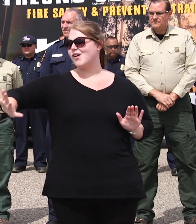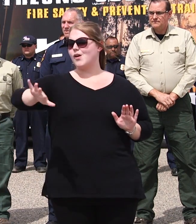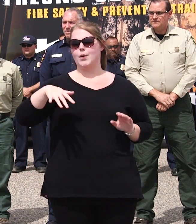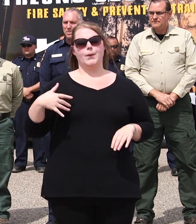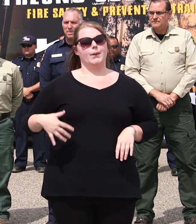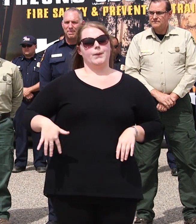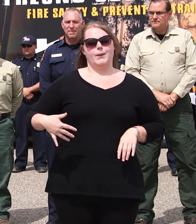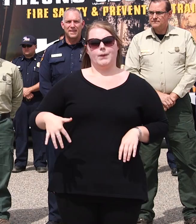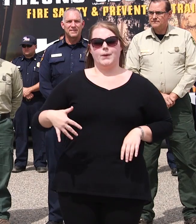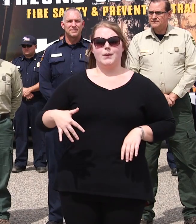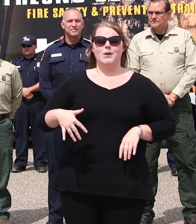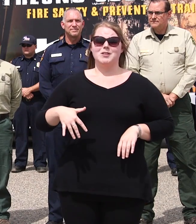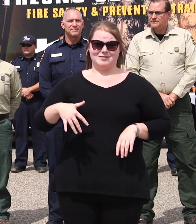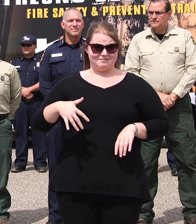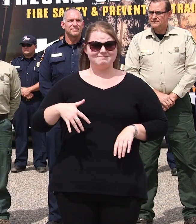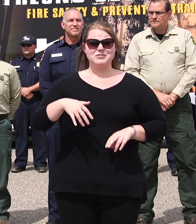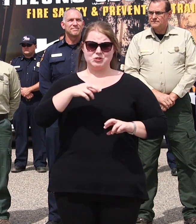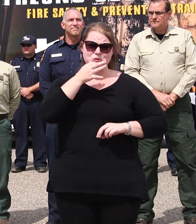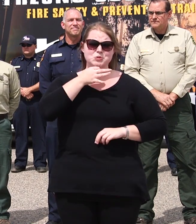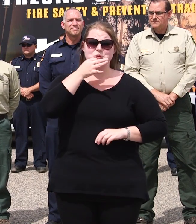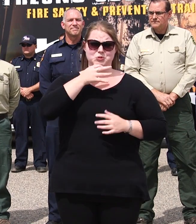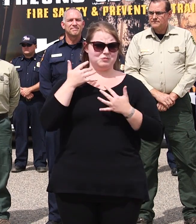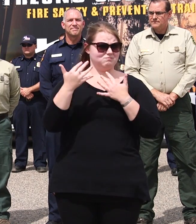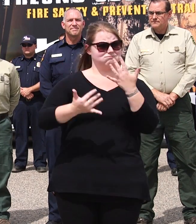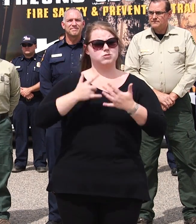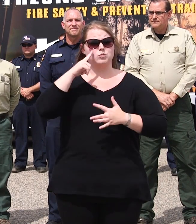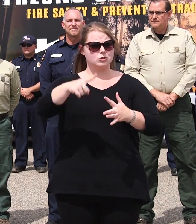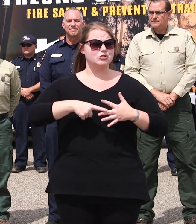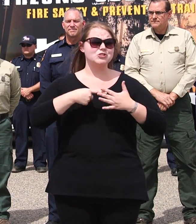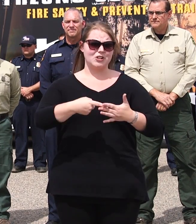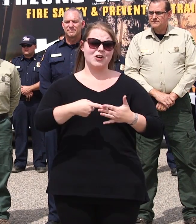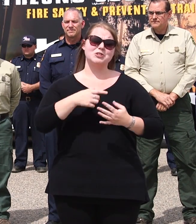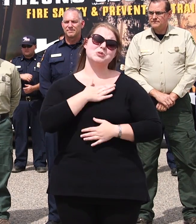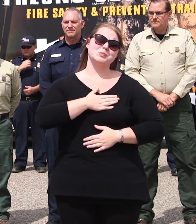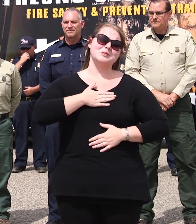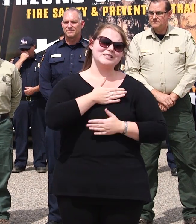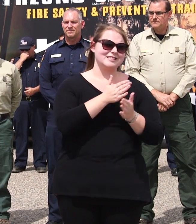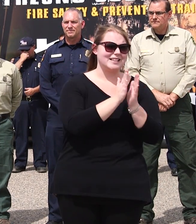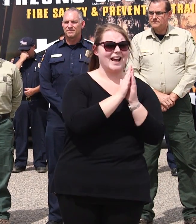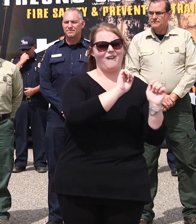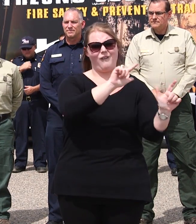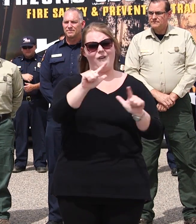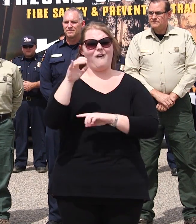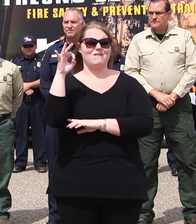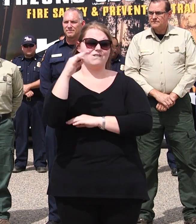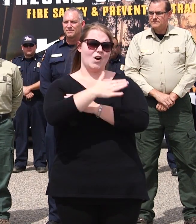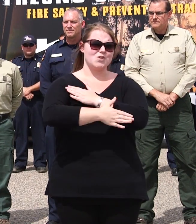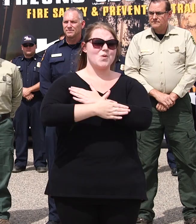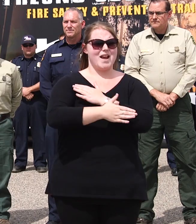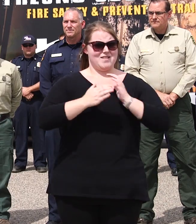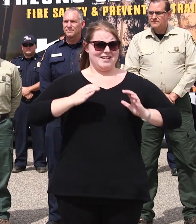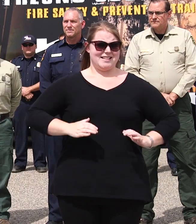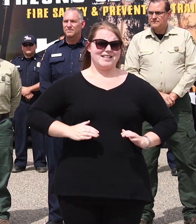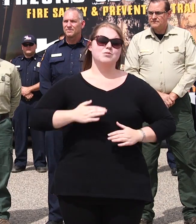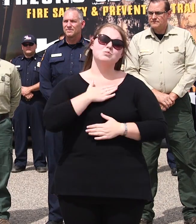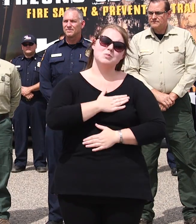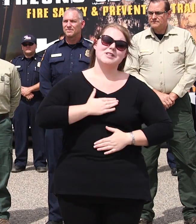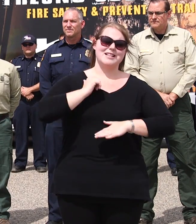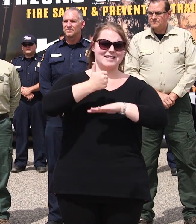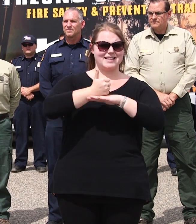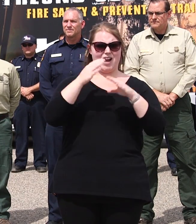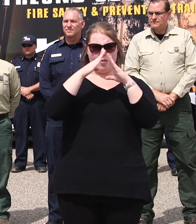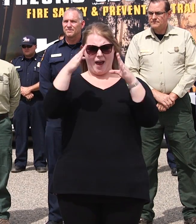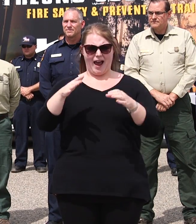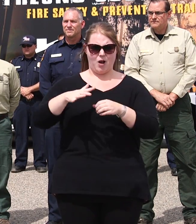We're ready to have fires. We're asking our citizens of Fresno County to do their part, get their defensible space